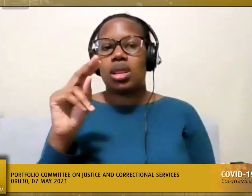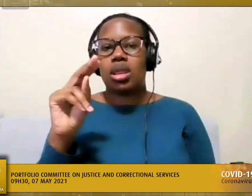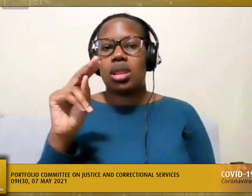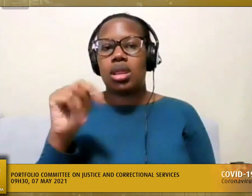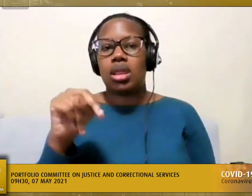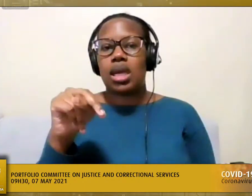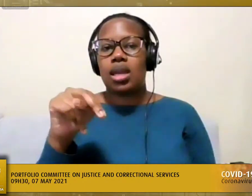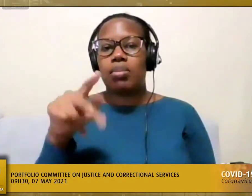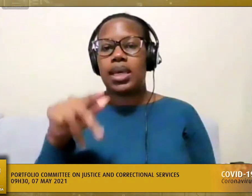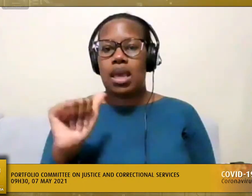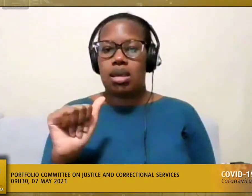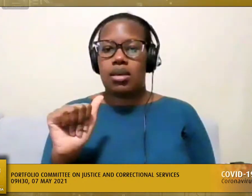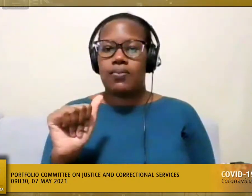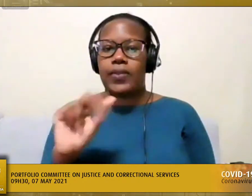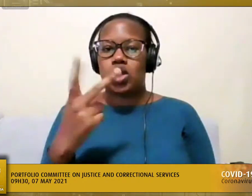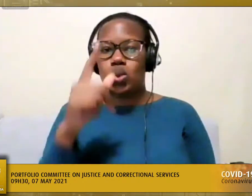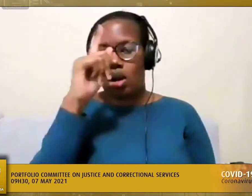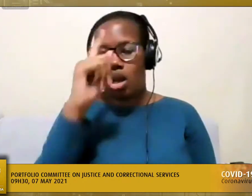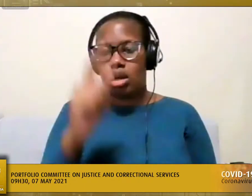what's the NPA